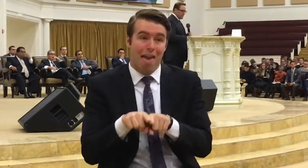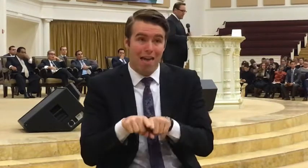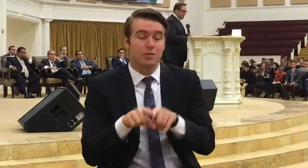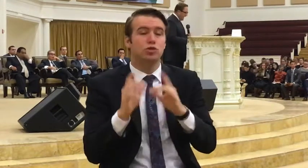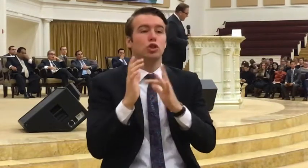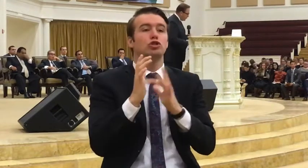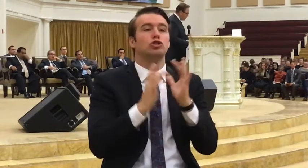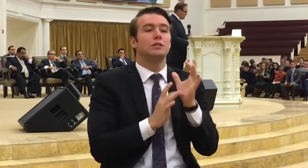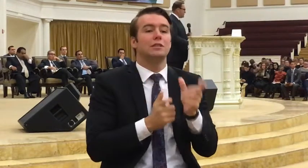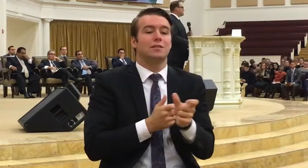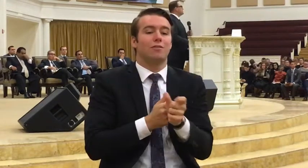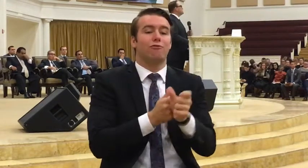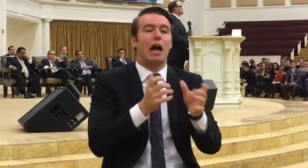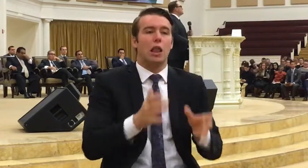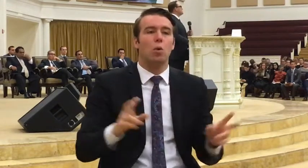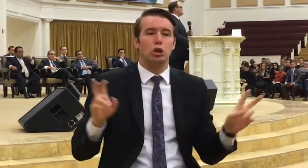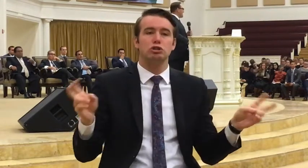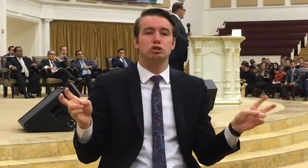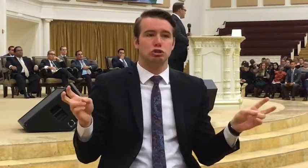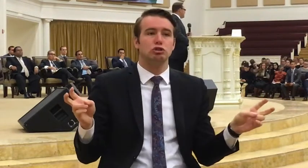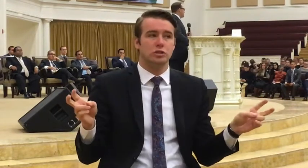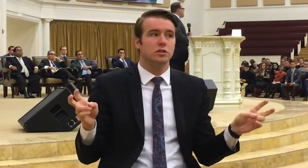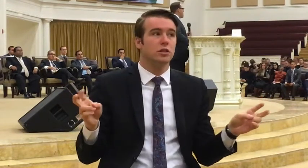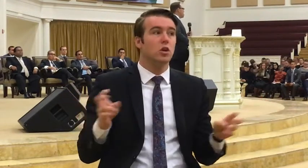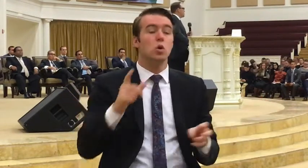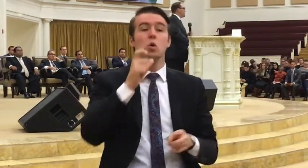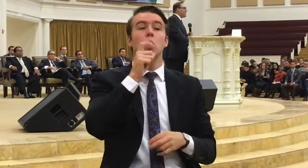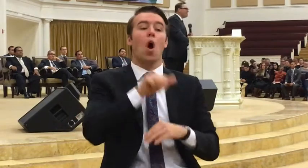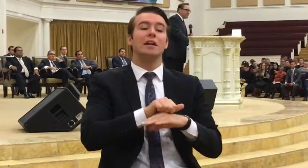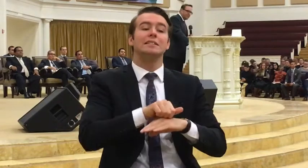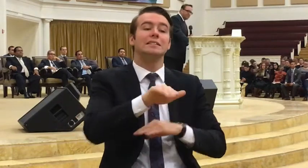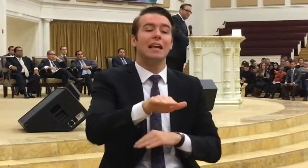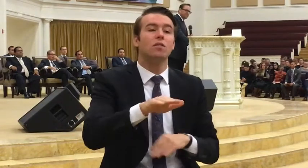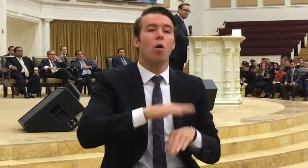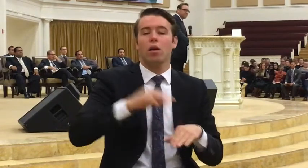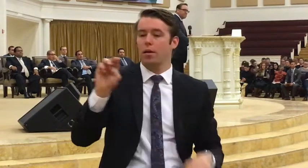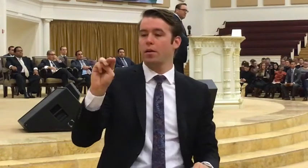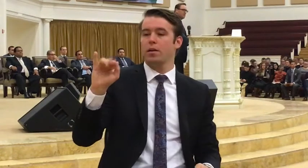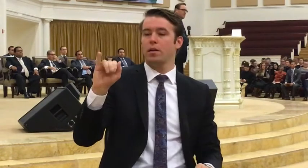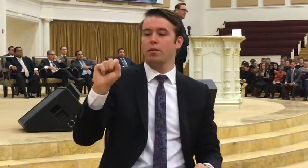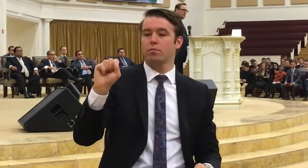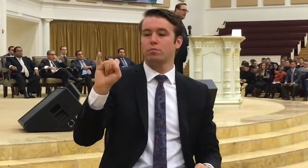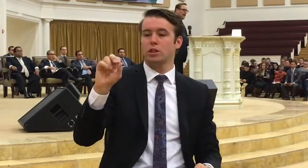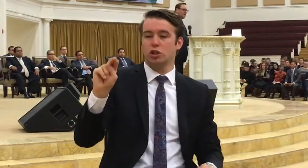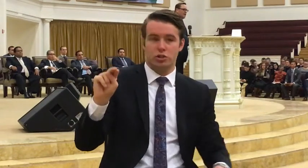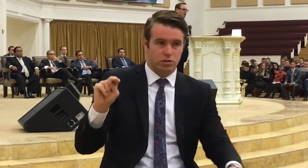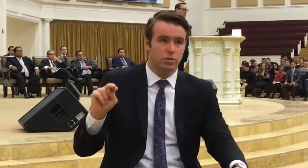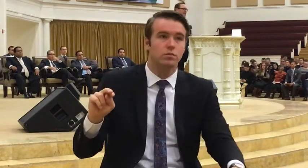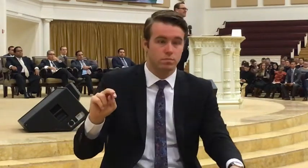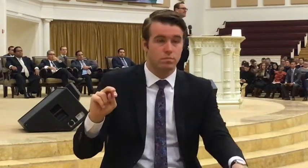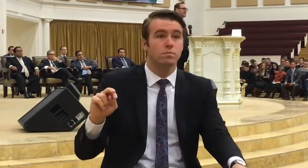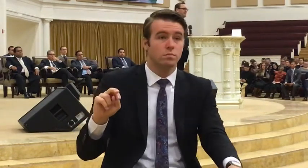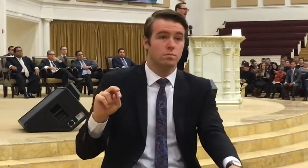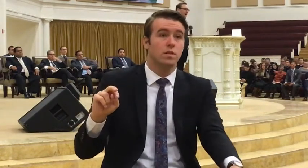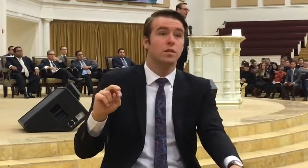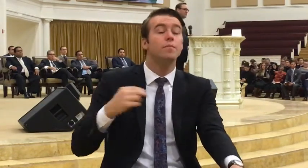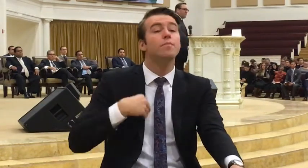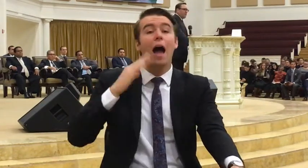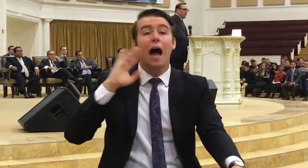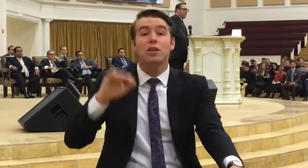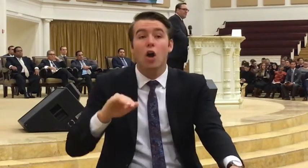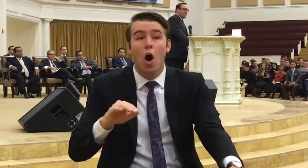Jesus followers sent on a mission. I know that at 6